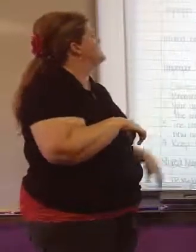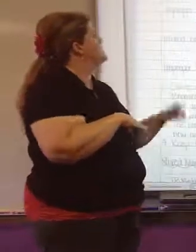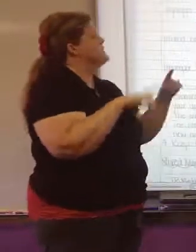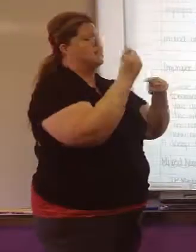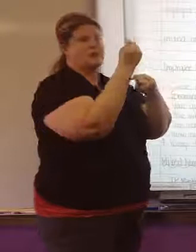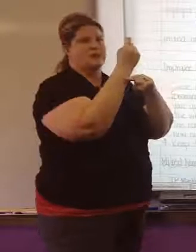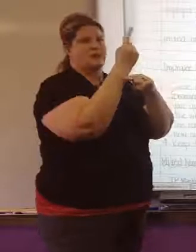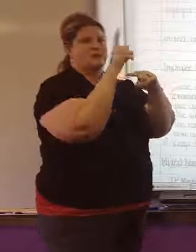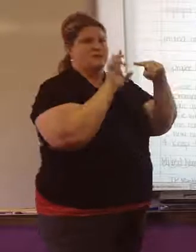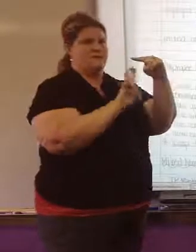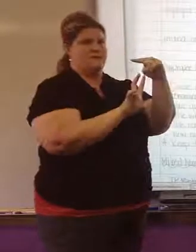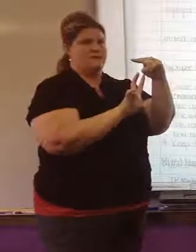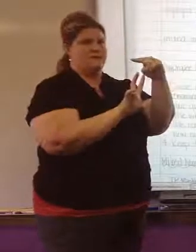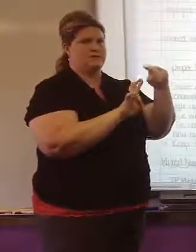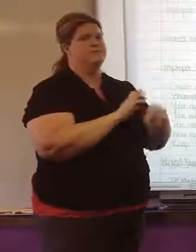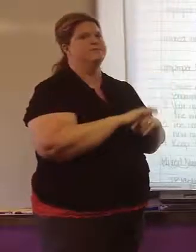11 sevenths,